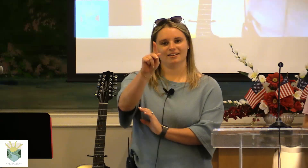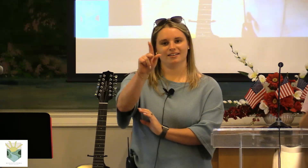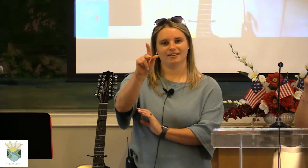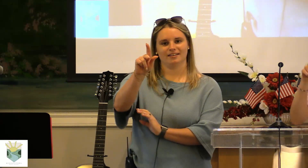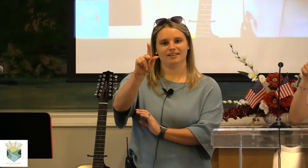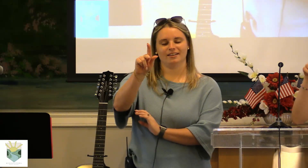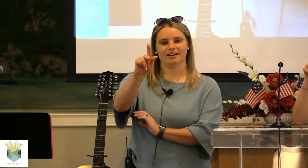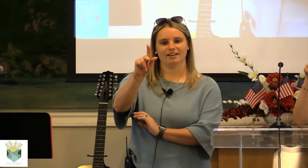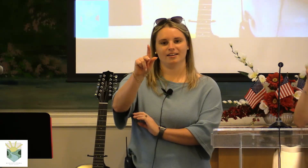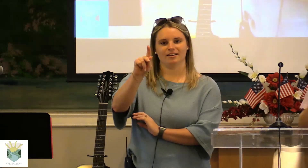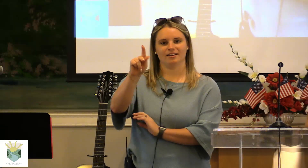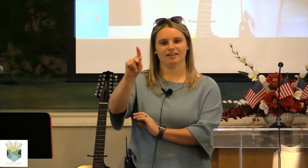Yeah.